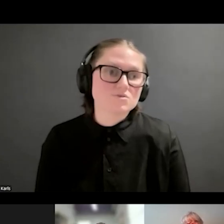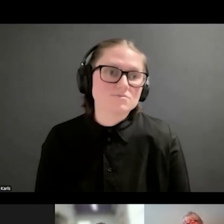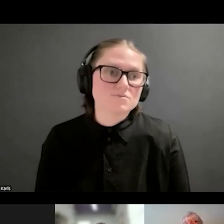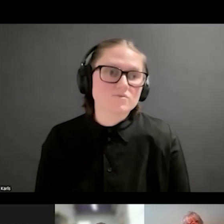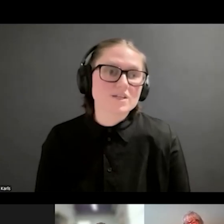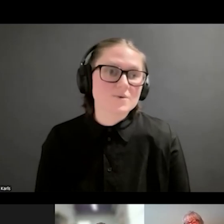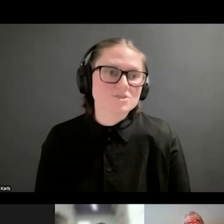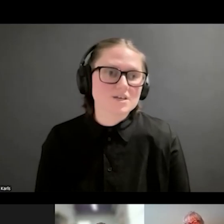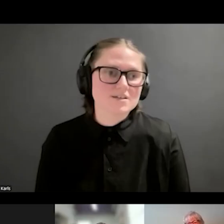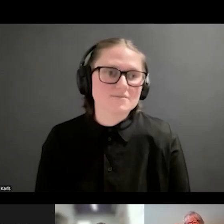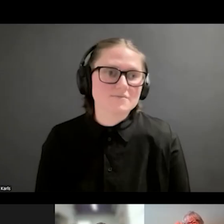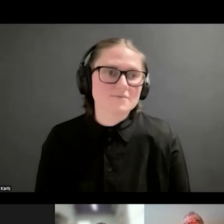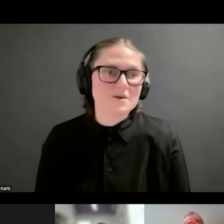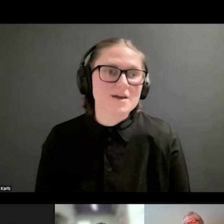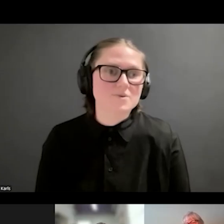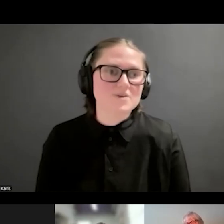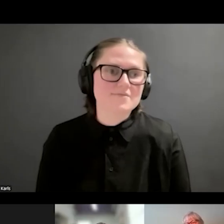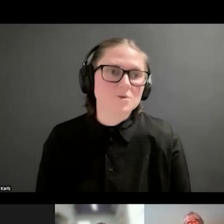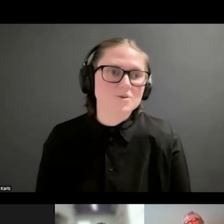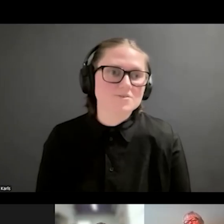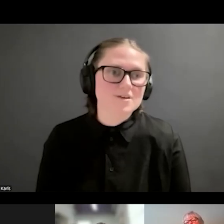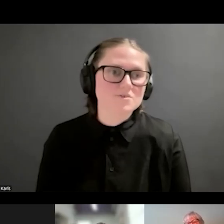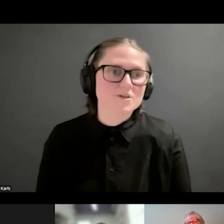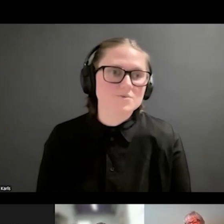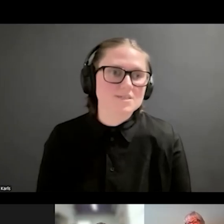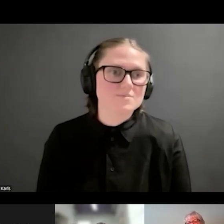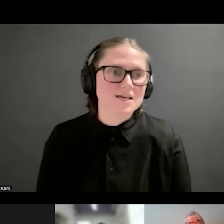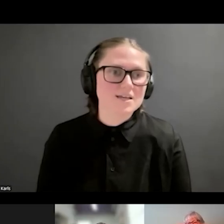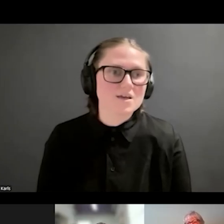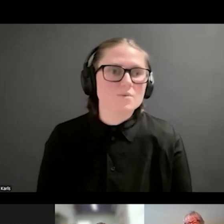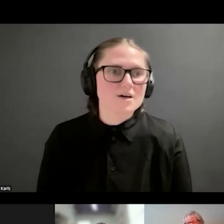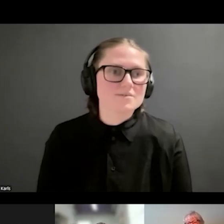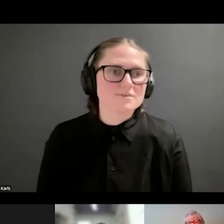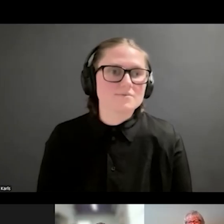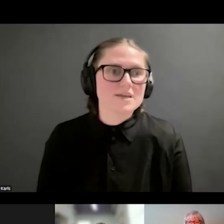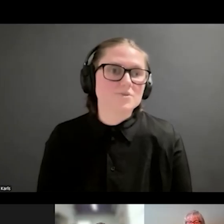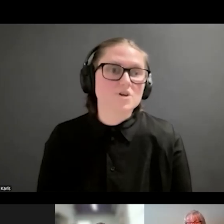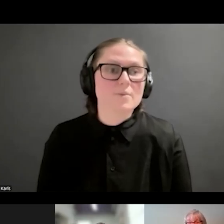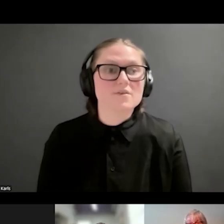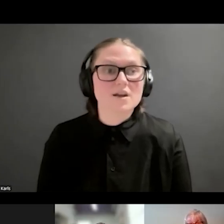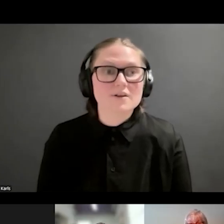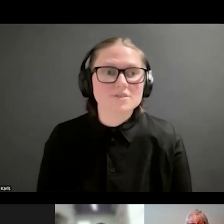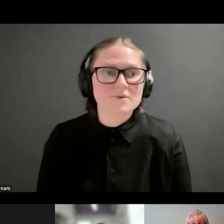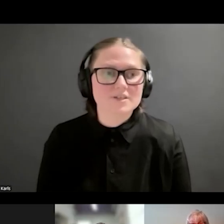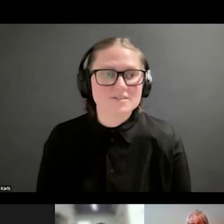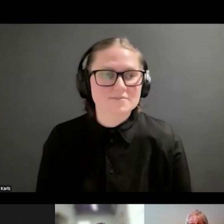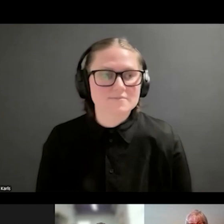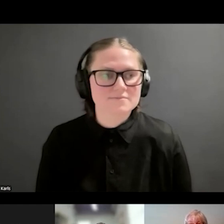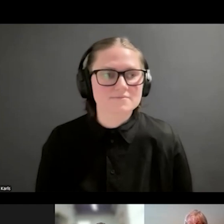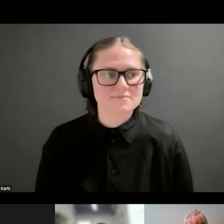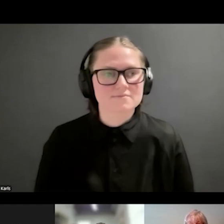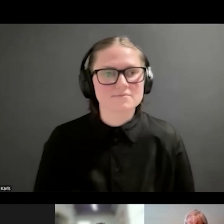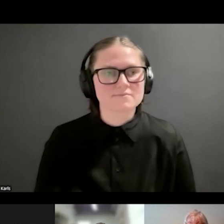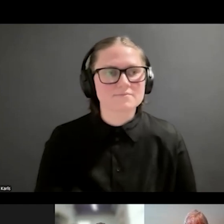I do really wish that they were able to have interpreters there as well to see some signing, but the captions are better than nothing for some of us.